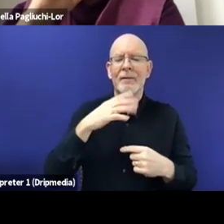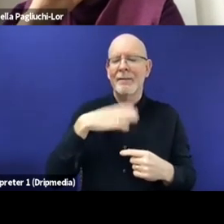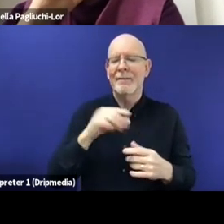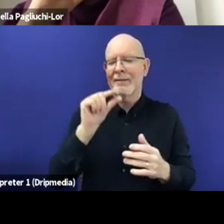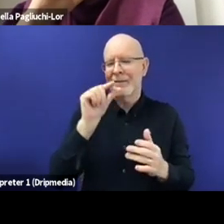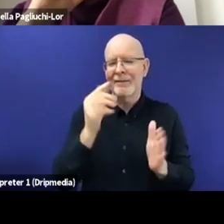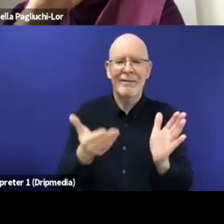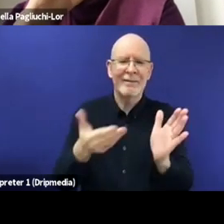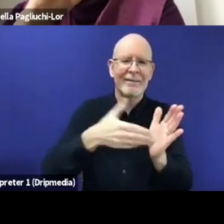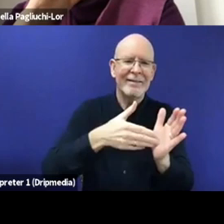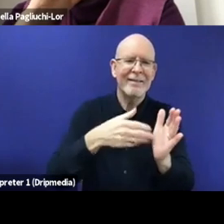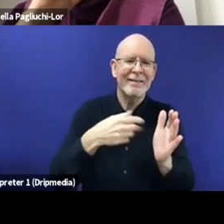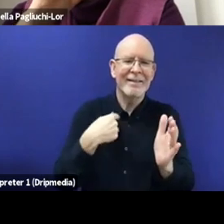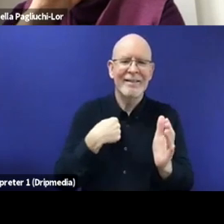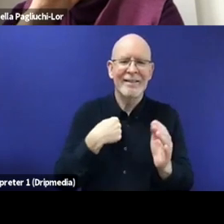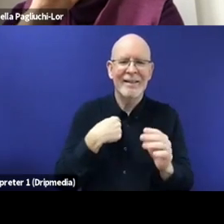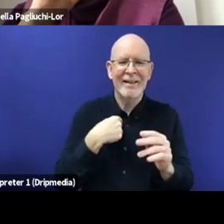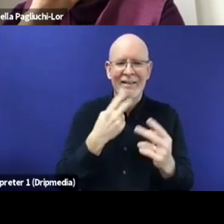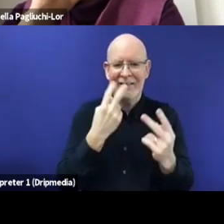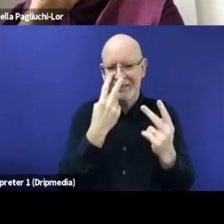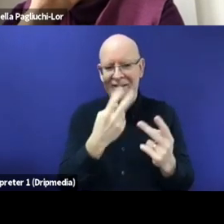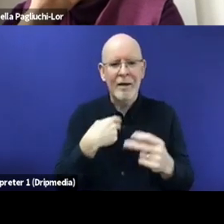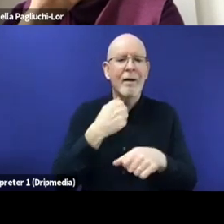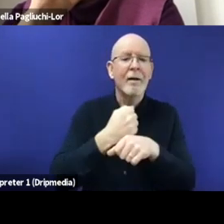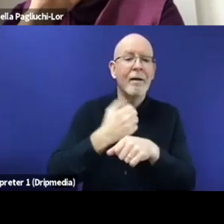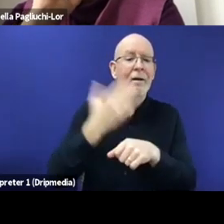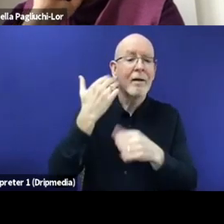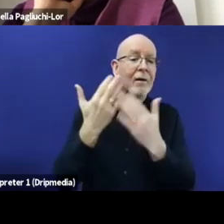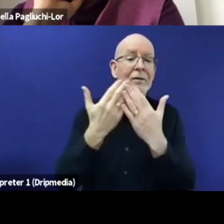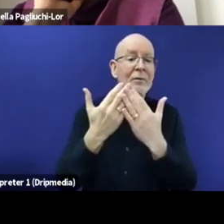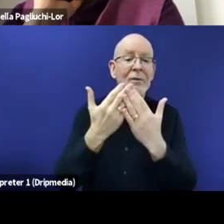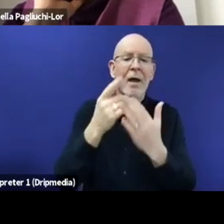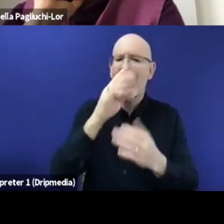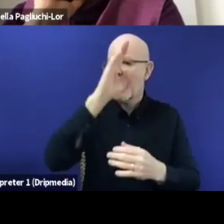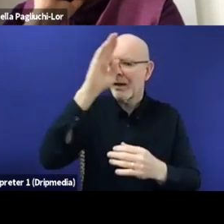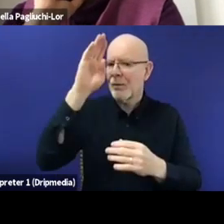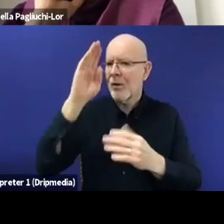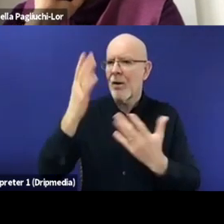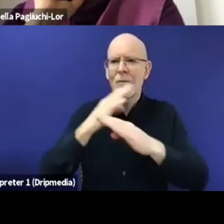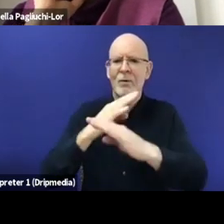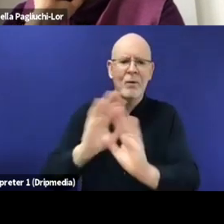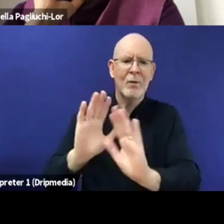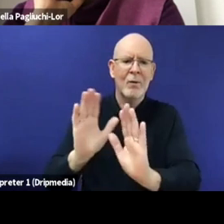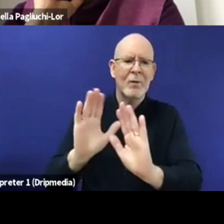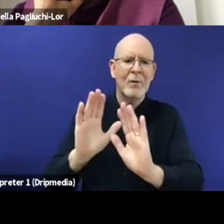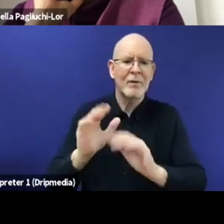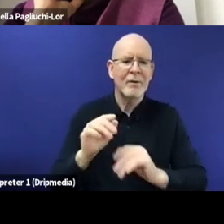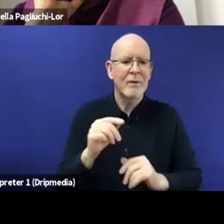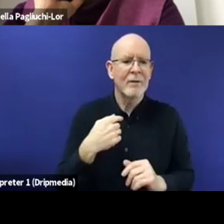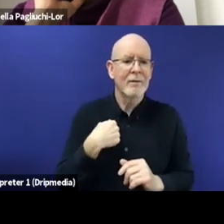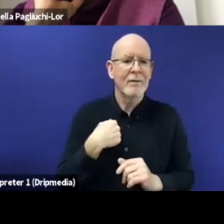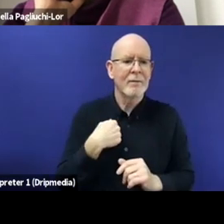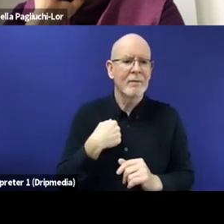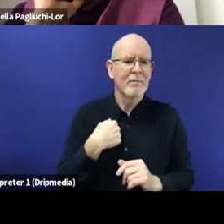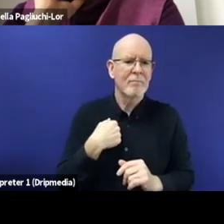speak on behalf of my students who would say much better things on this topic. But I do remember witnessing as a teacher some of these things where I think it